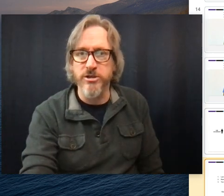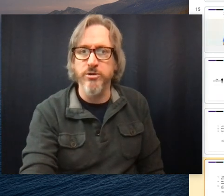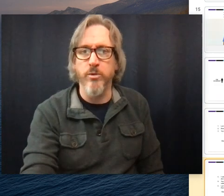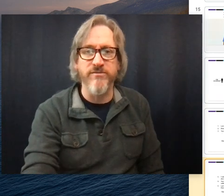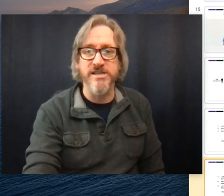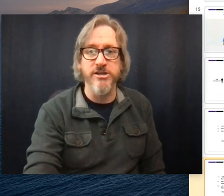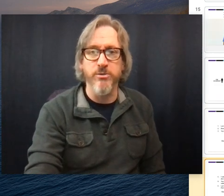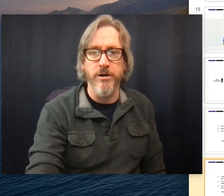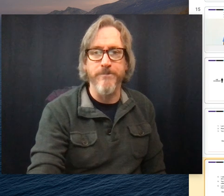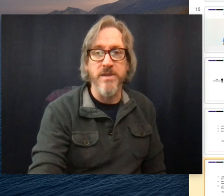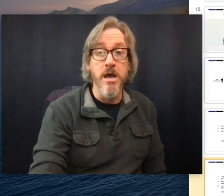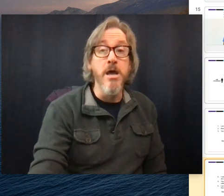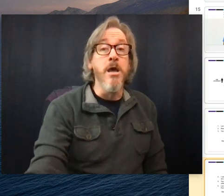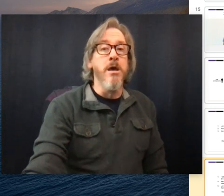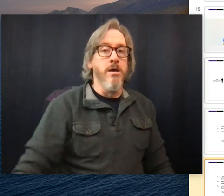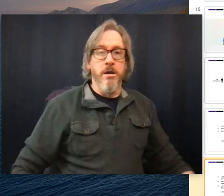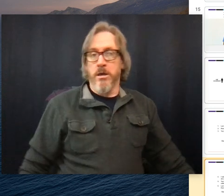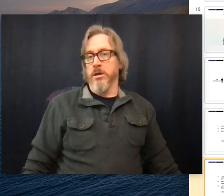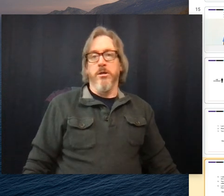flexible and do whatever sentence you want.